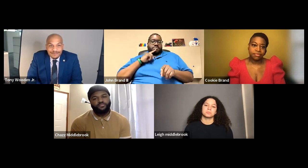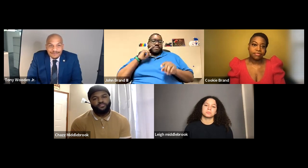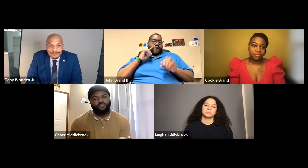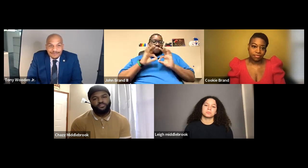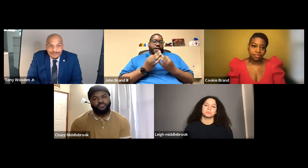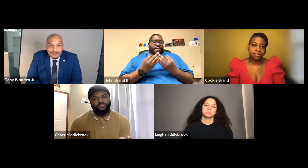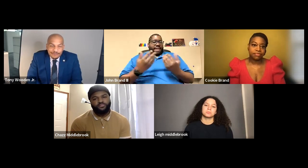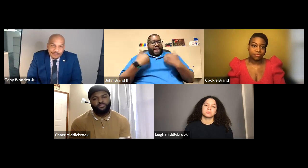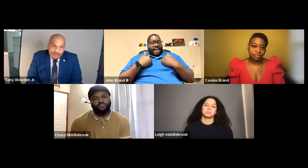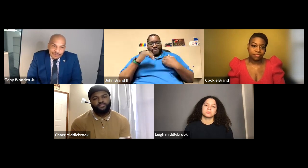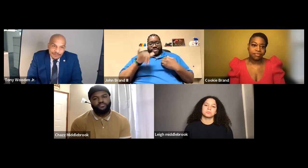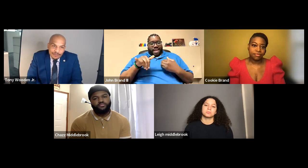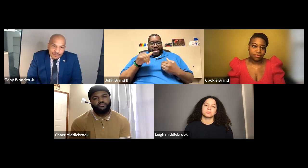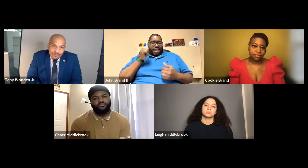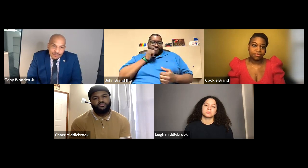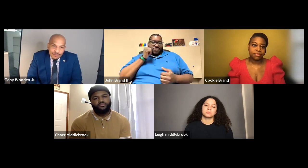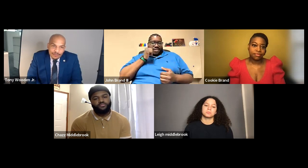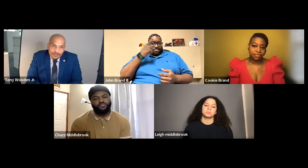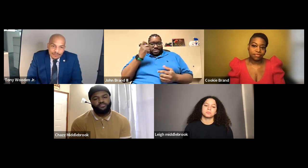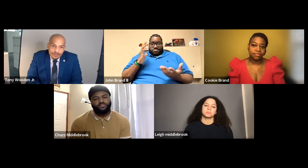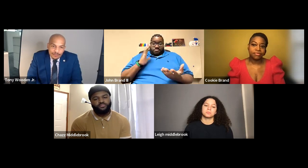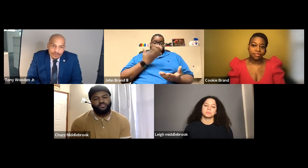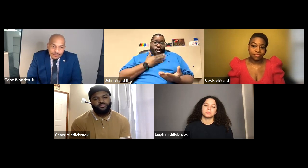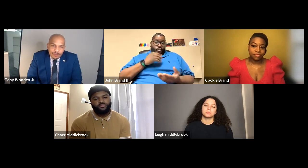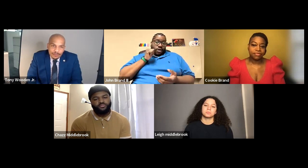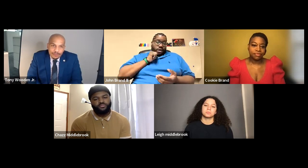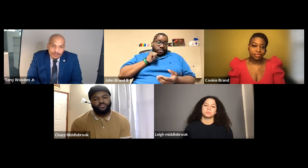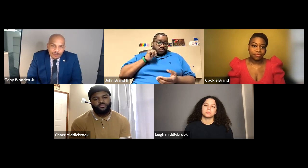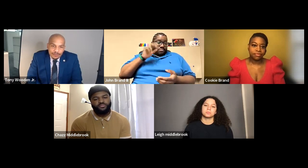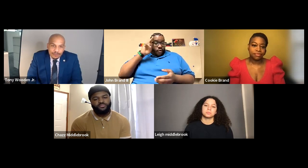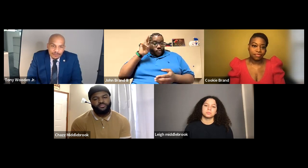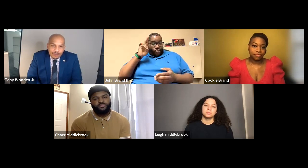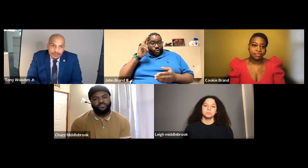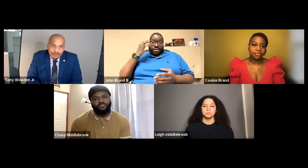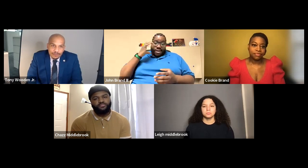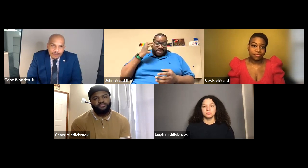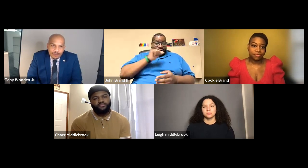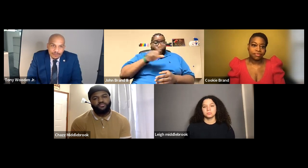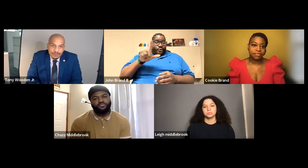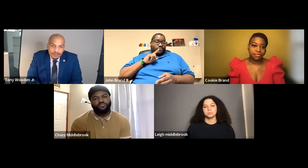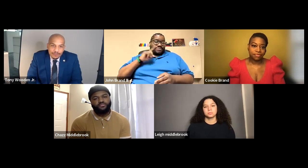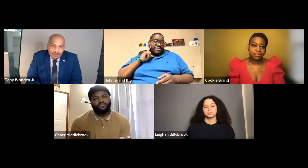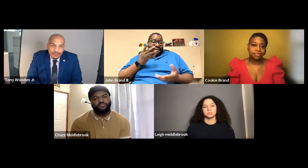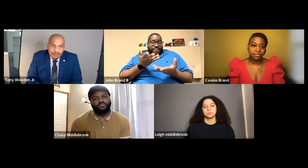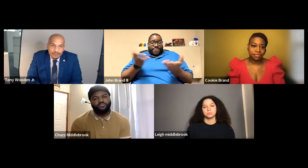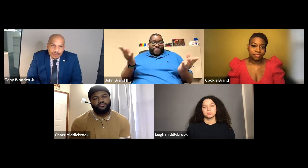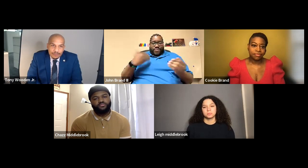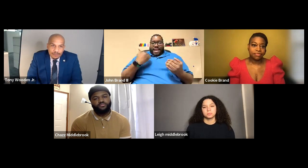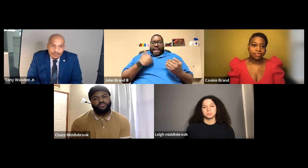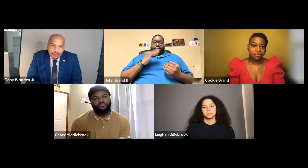It helps all of us. It obviously helped everyone in our family to communicate in sign language because all of our aunts and uncles